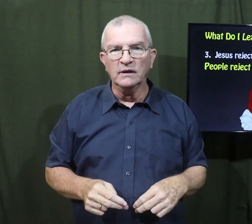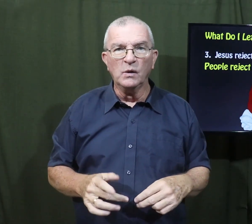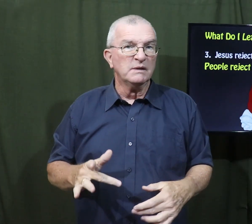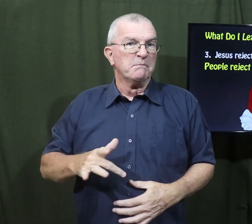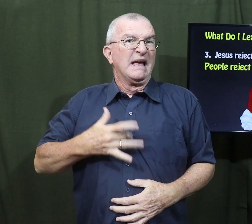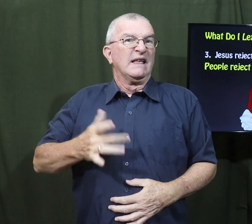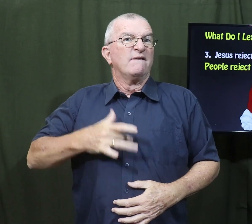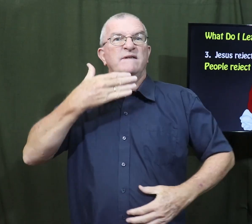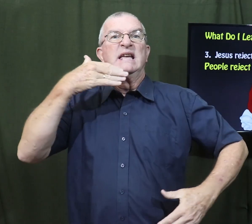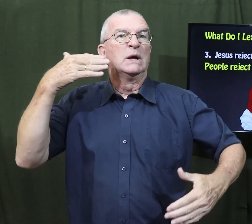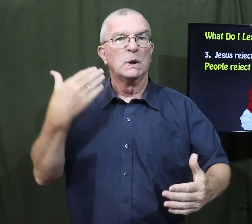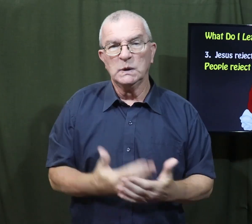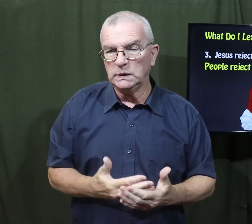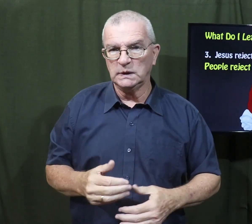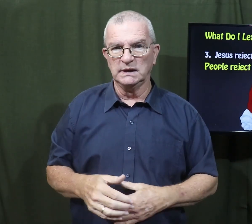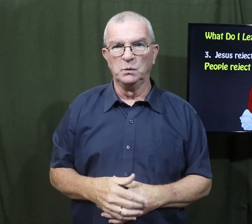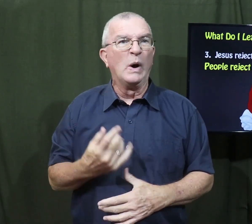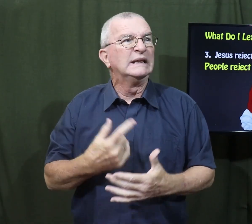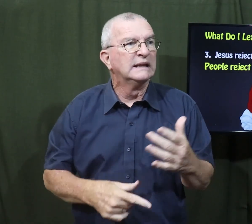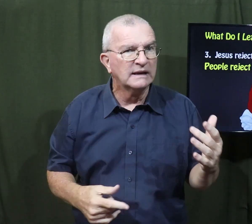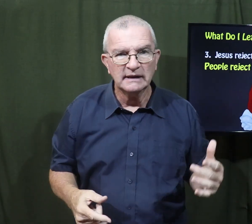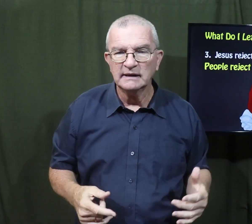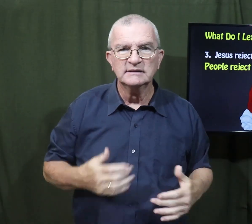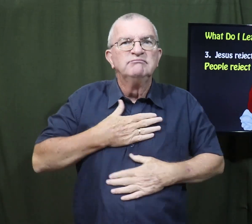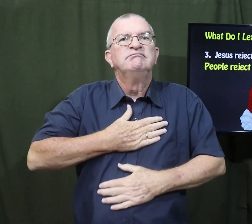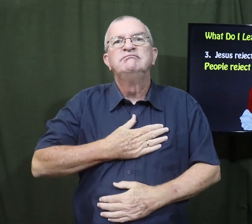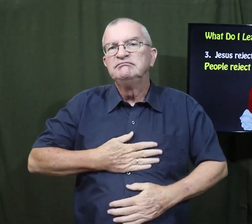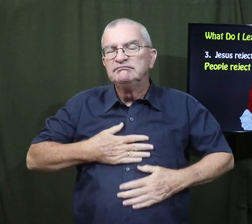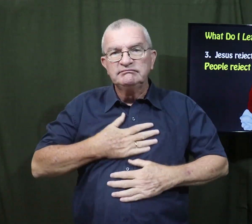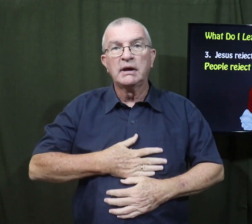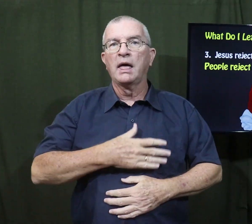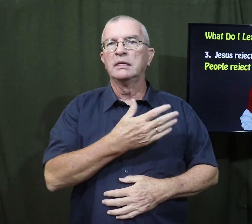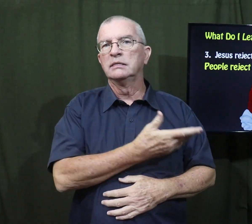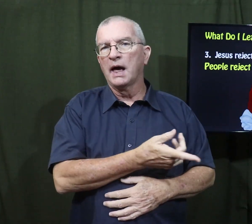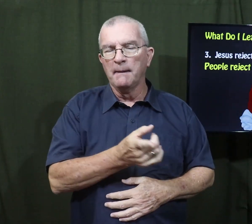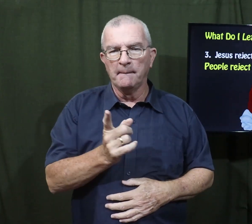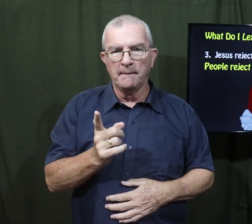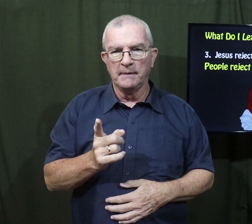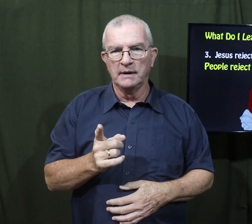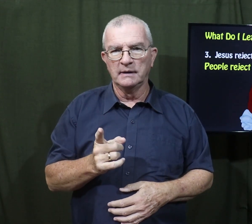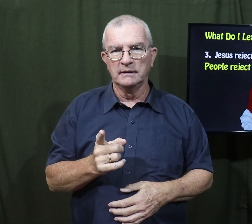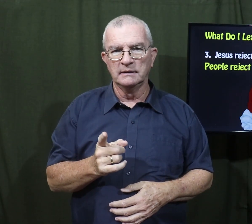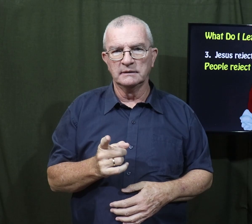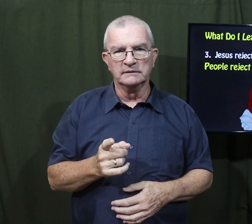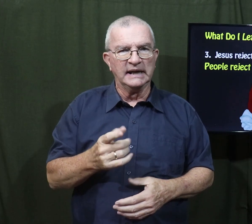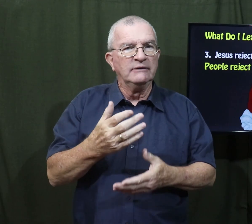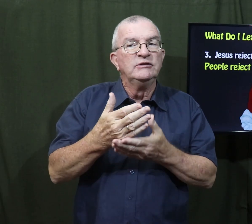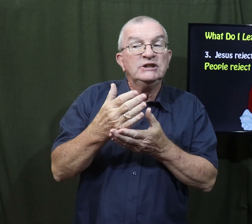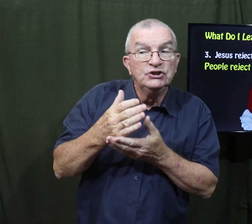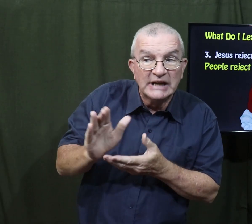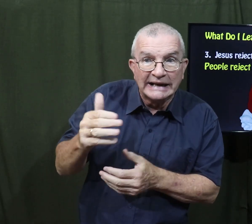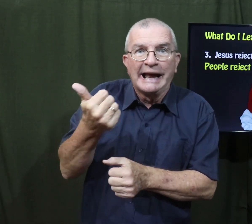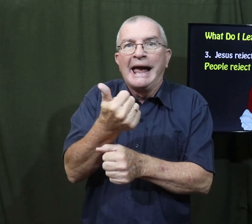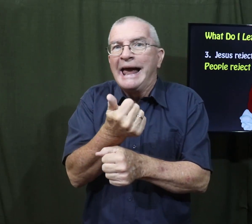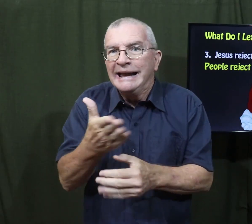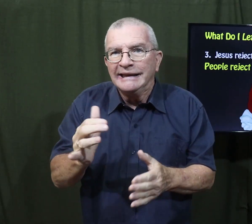to hear what's fun, what makes them feel good, what's pleasuring to them. They reject